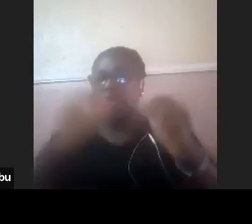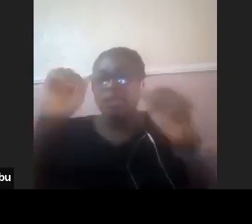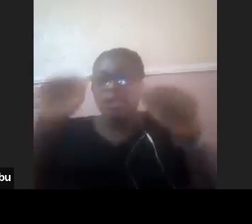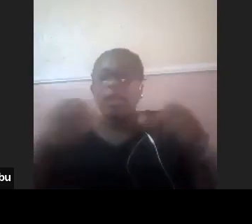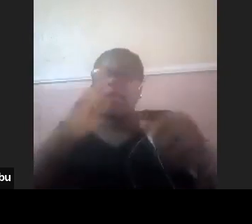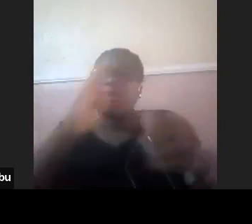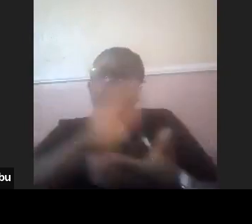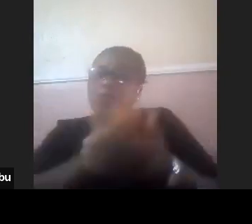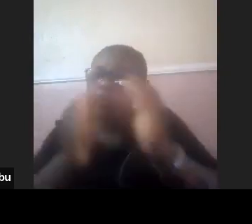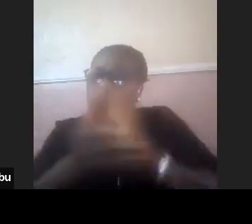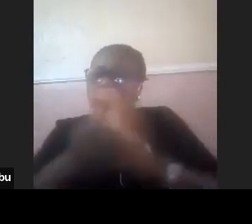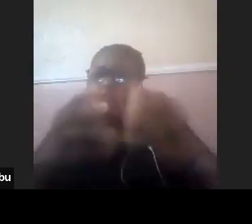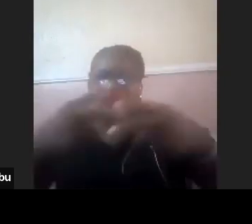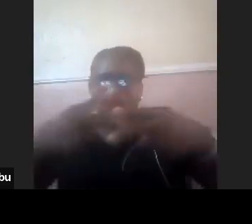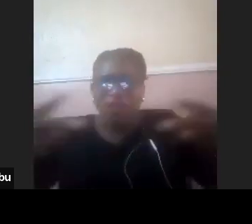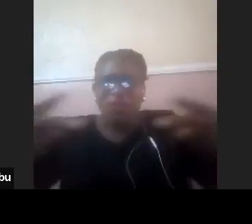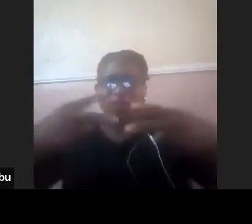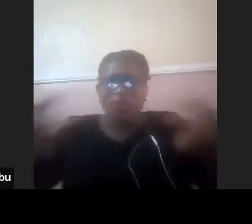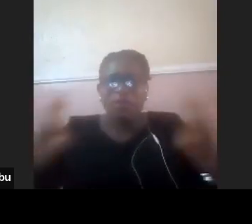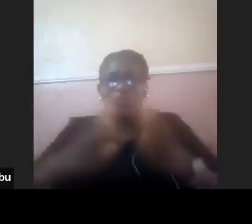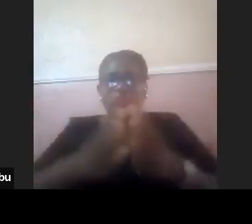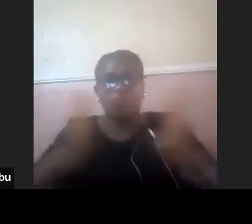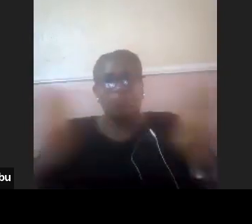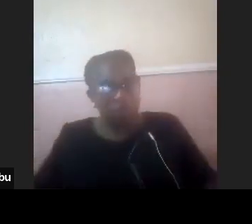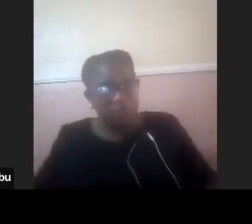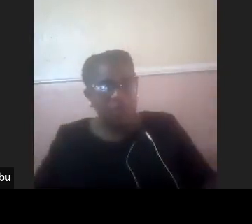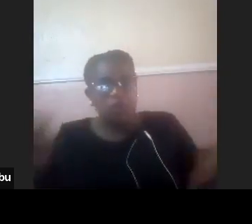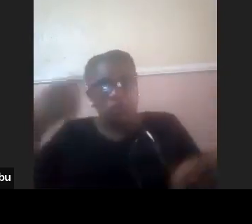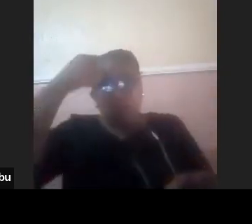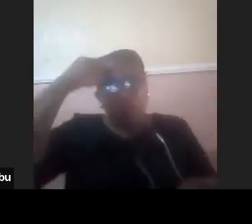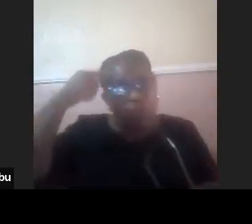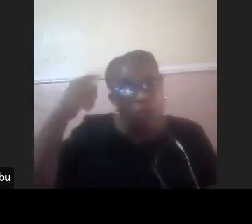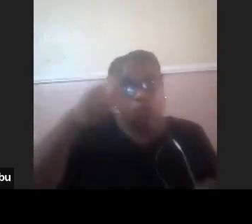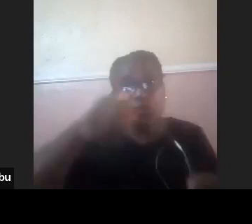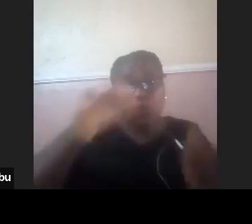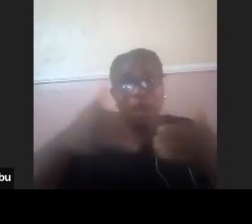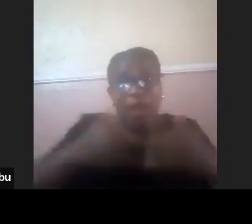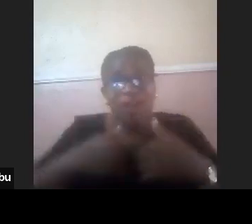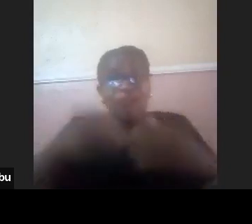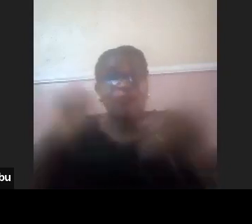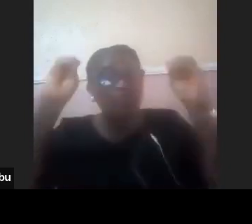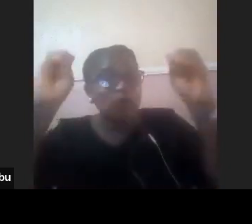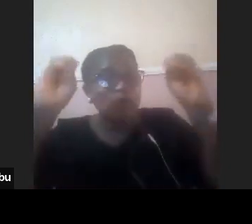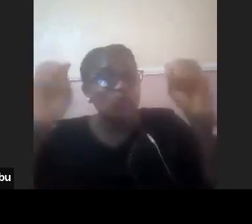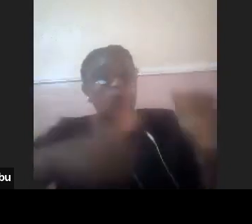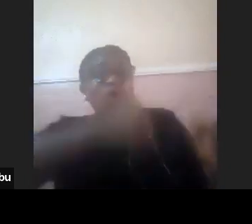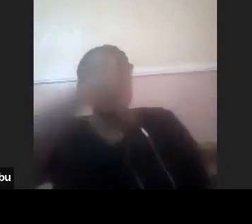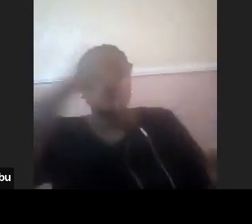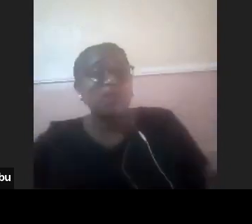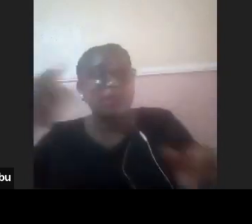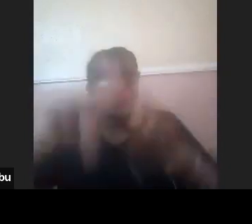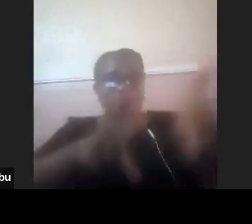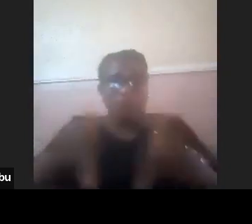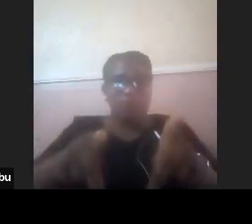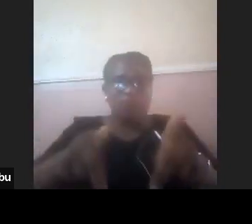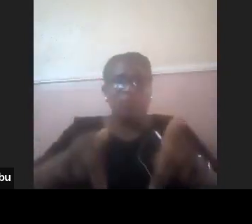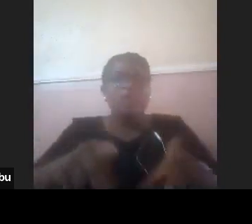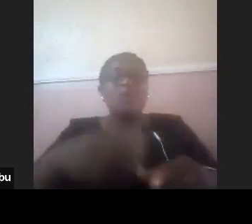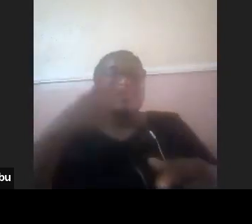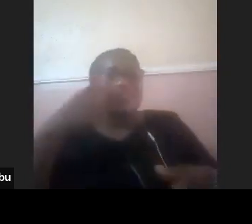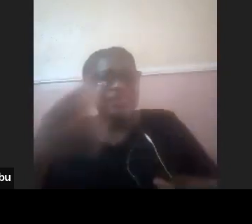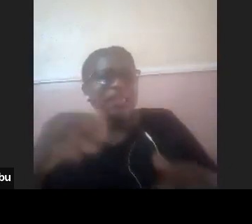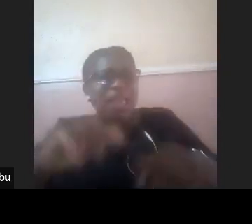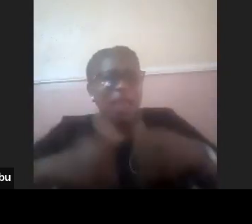I approached it, and that's a good way to look at it. Look at how it's going to impact the people around you. Because remember, at